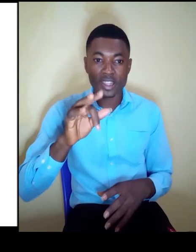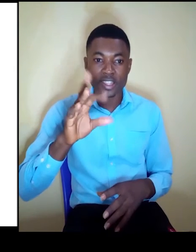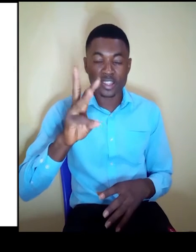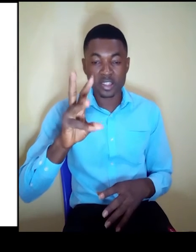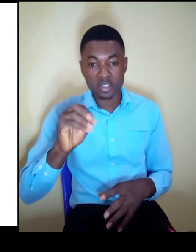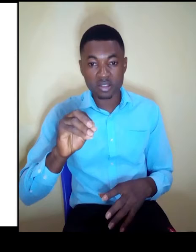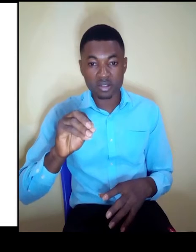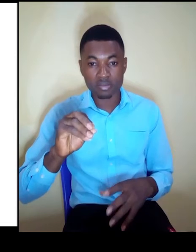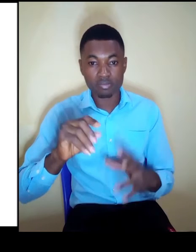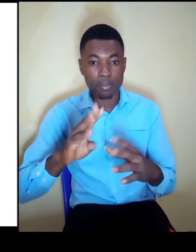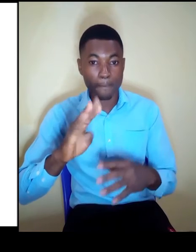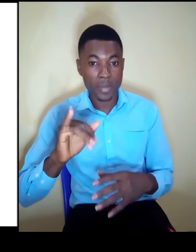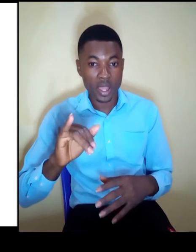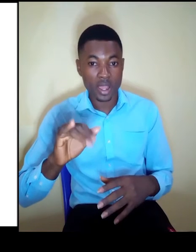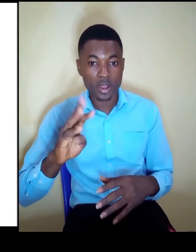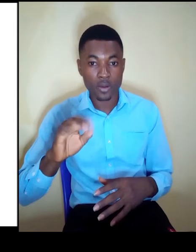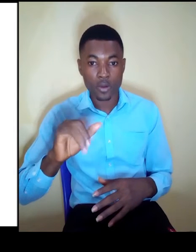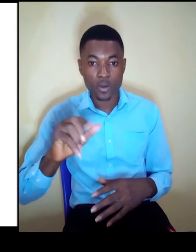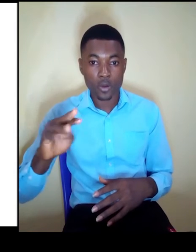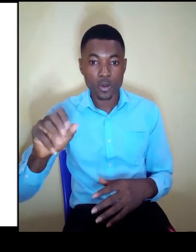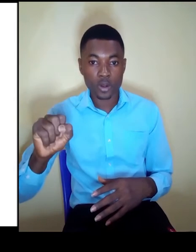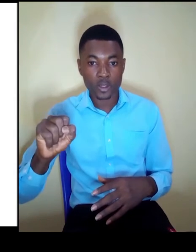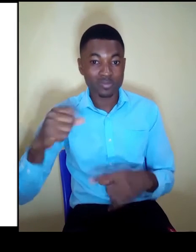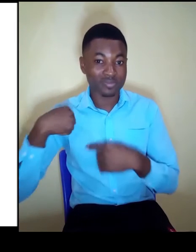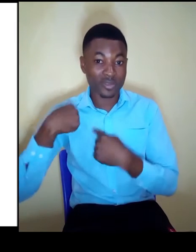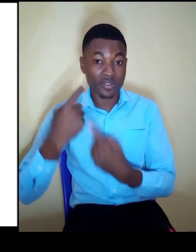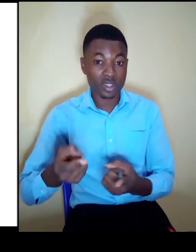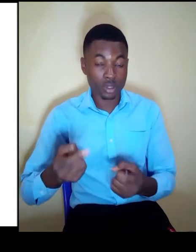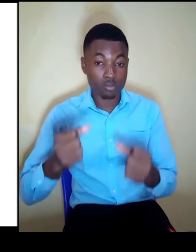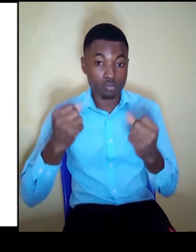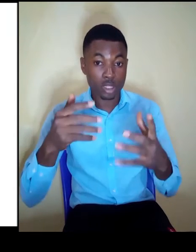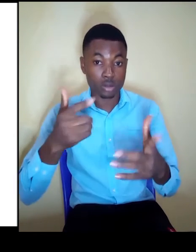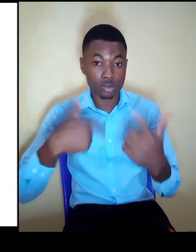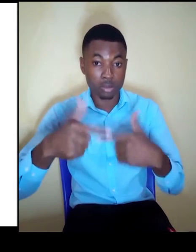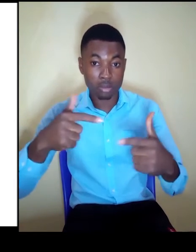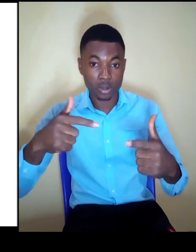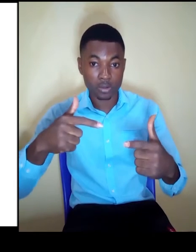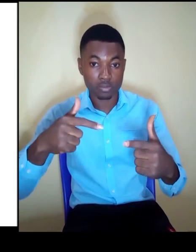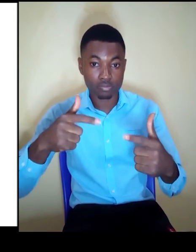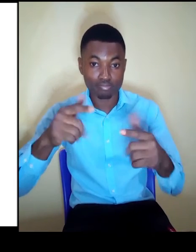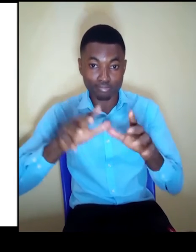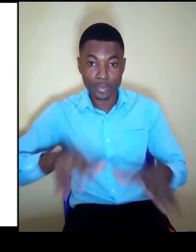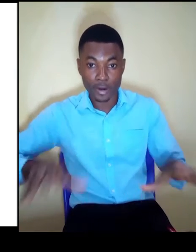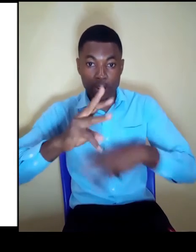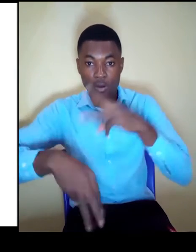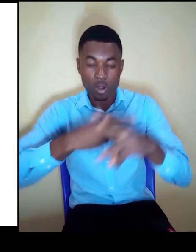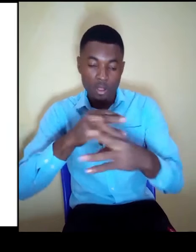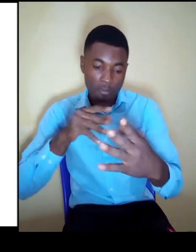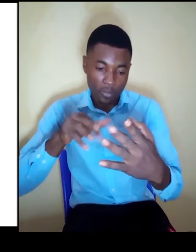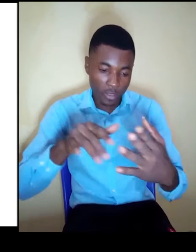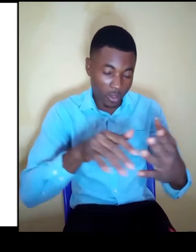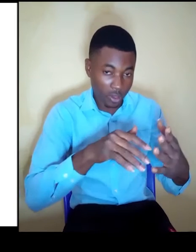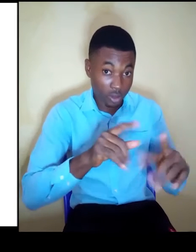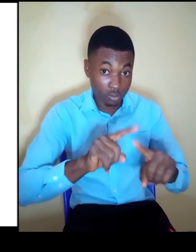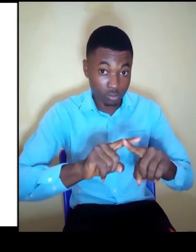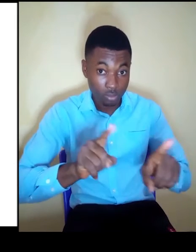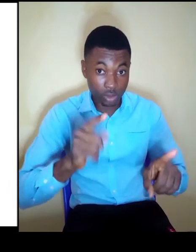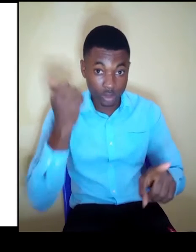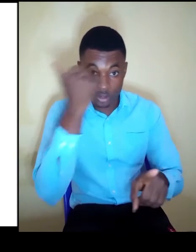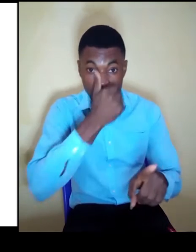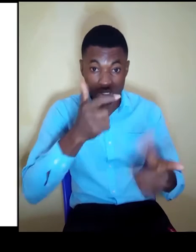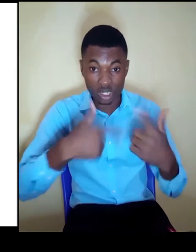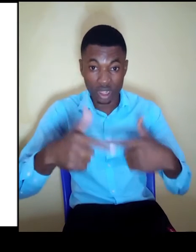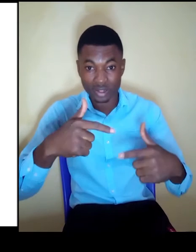by the work of William Stokey. And since then, many sign languages of the world have been studied, but African Sign Languages remain